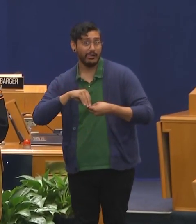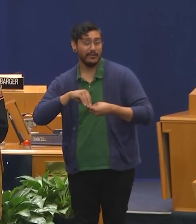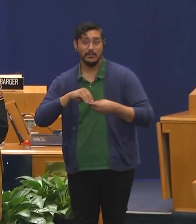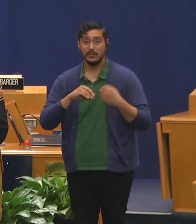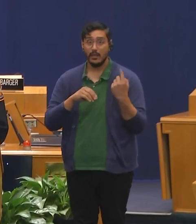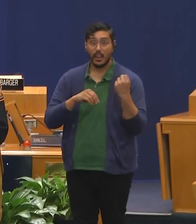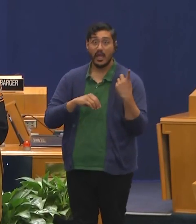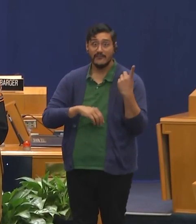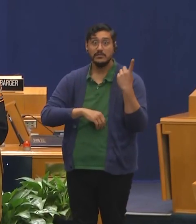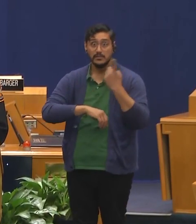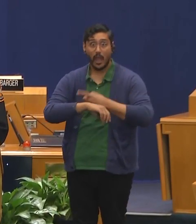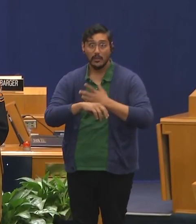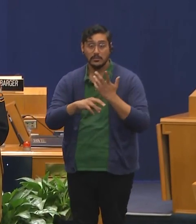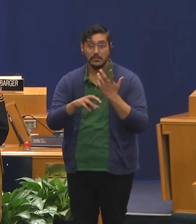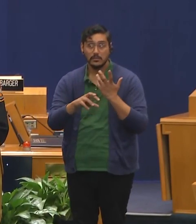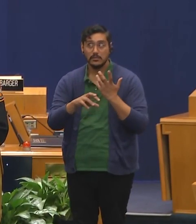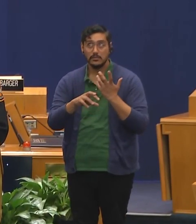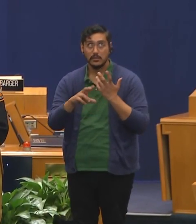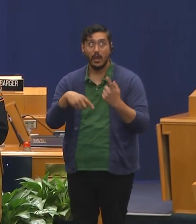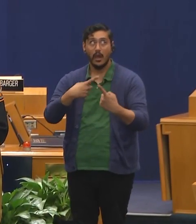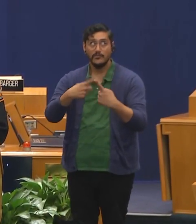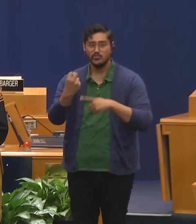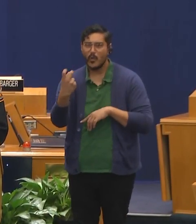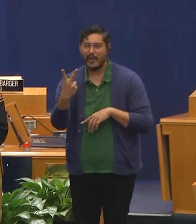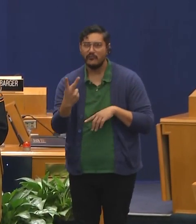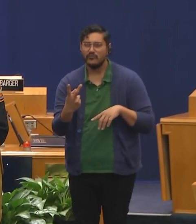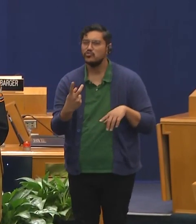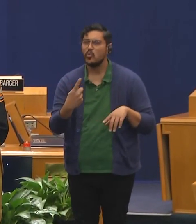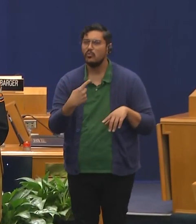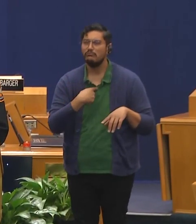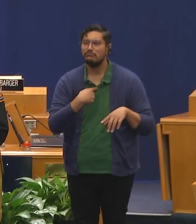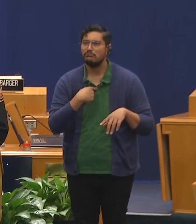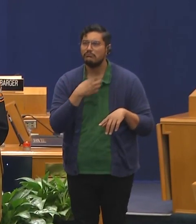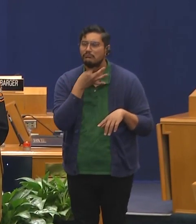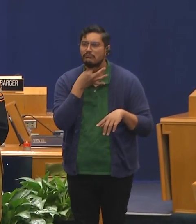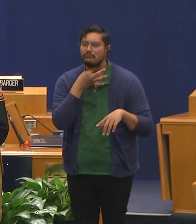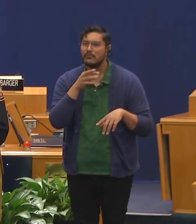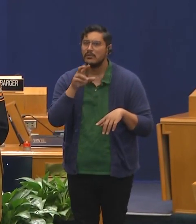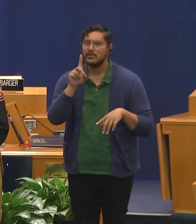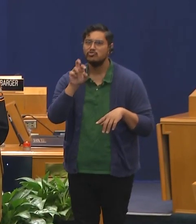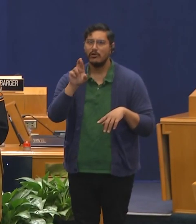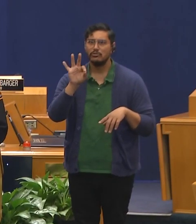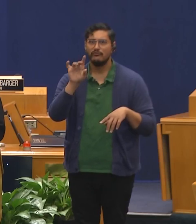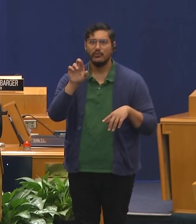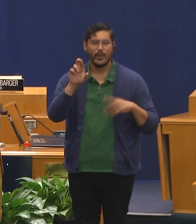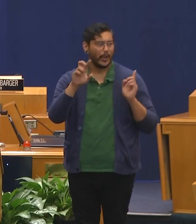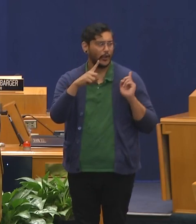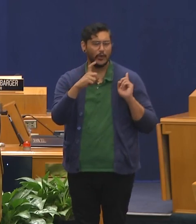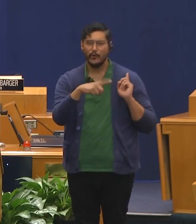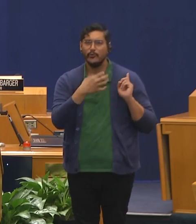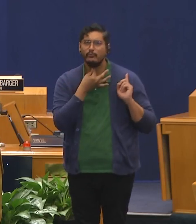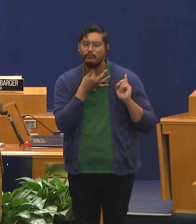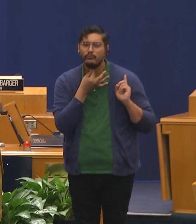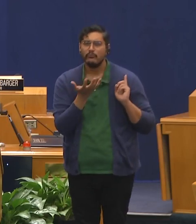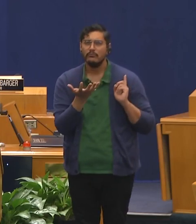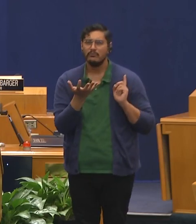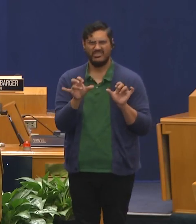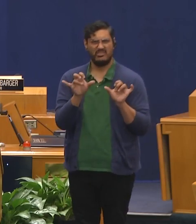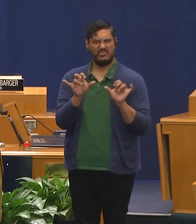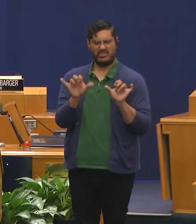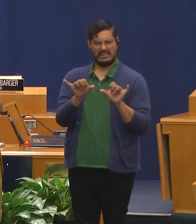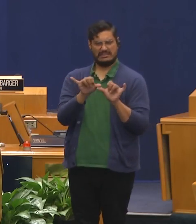days up to May 12th. And I just wondered of Dr. Ferrer, given the stay-at-home